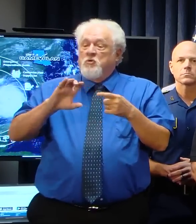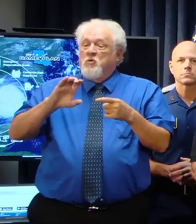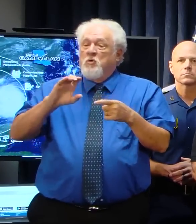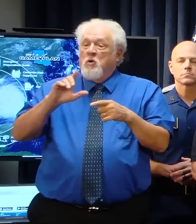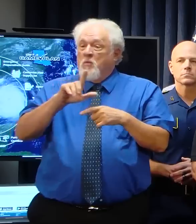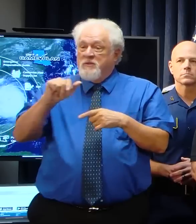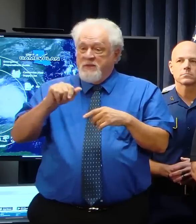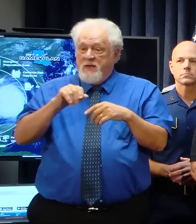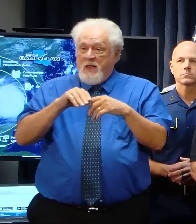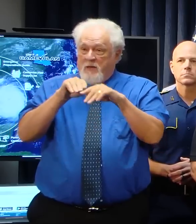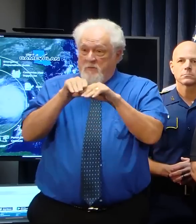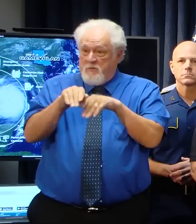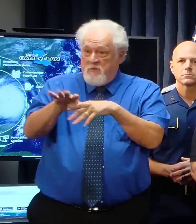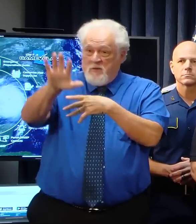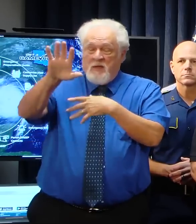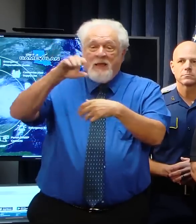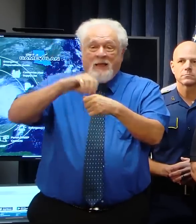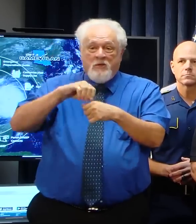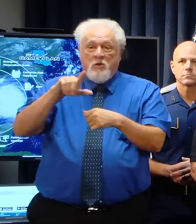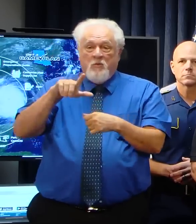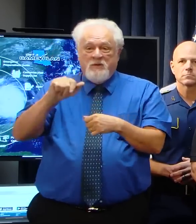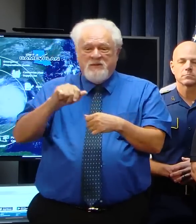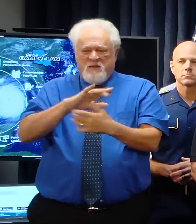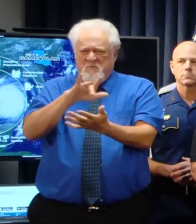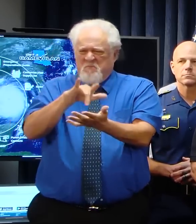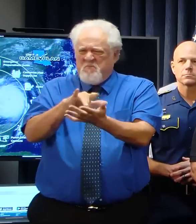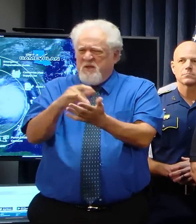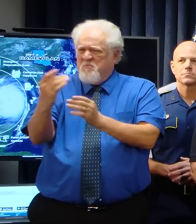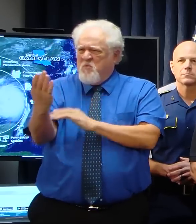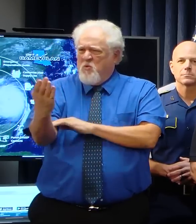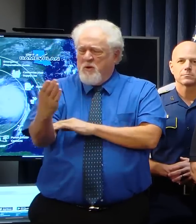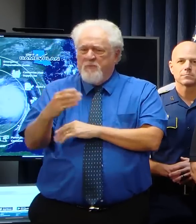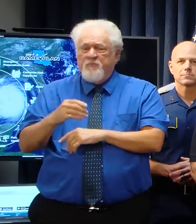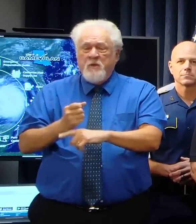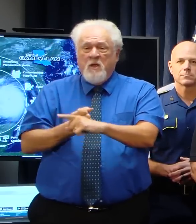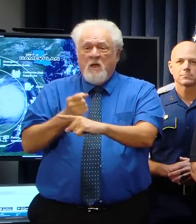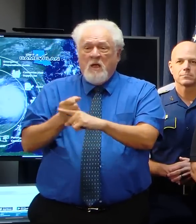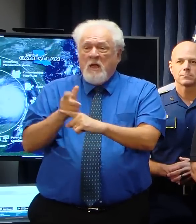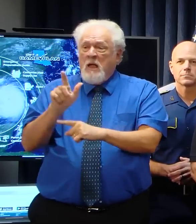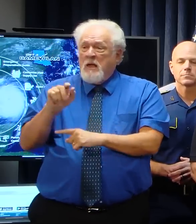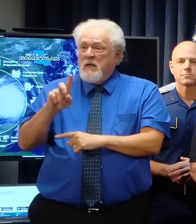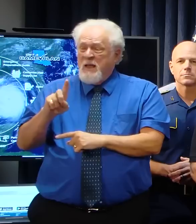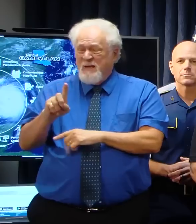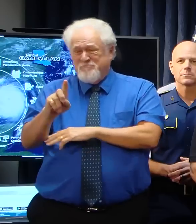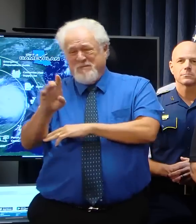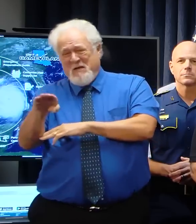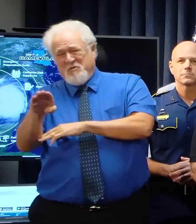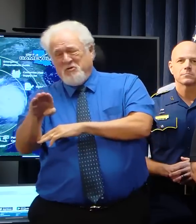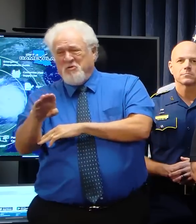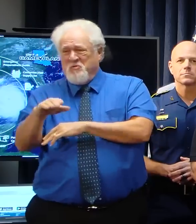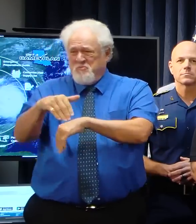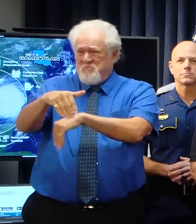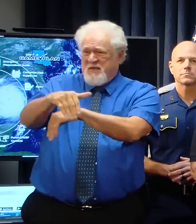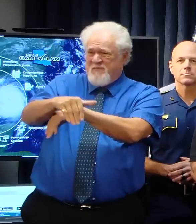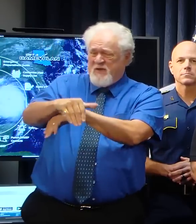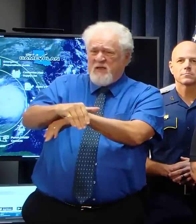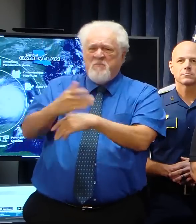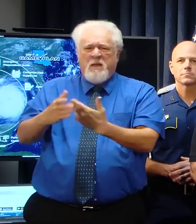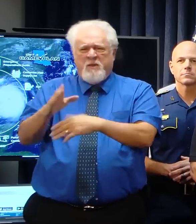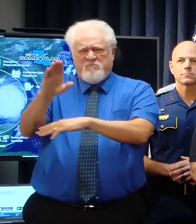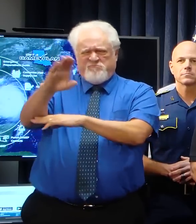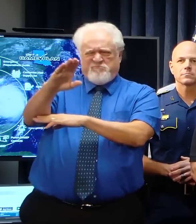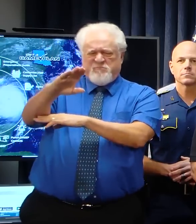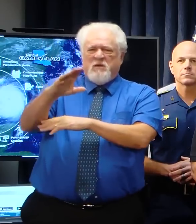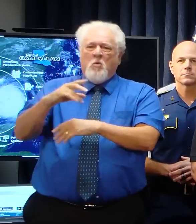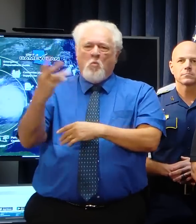inland by the mid-morning hours. Landfall looks to be during the afternoon or early evening, but probably